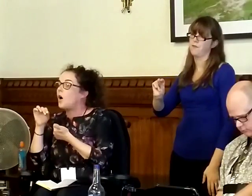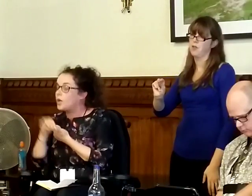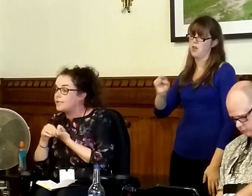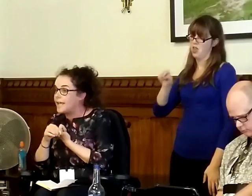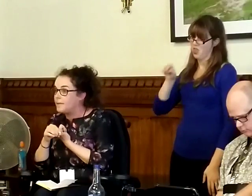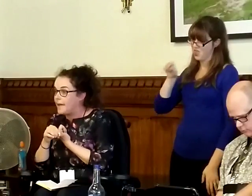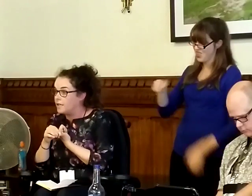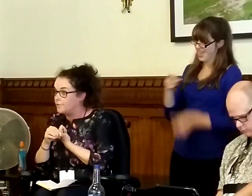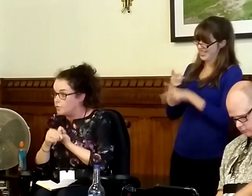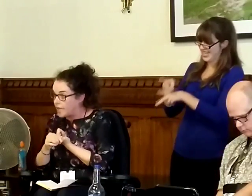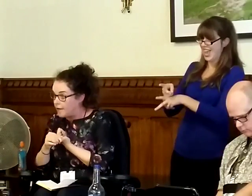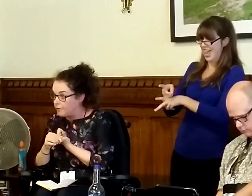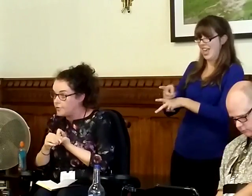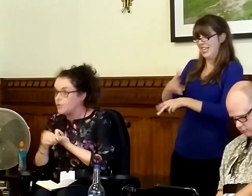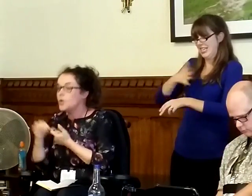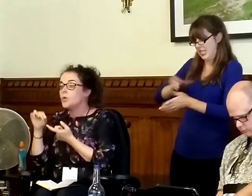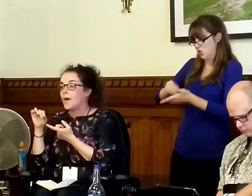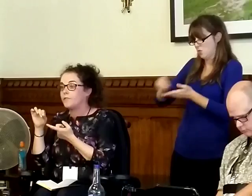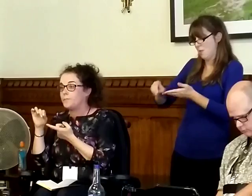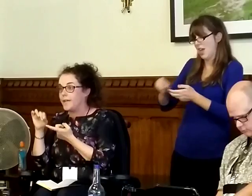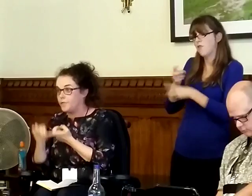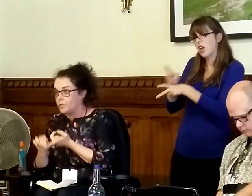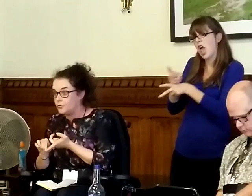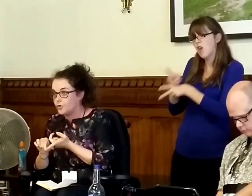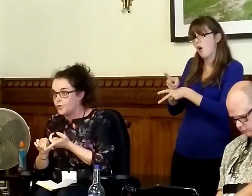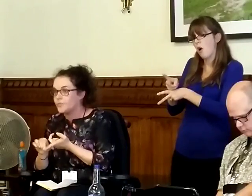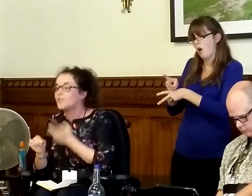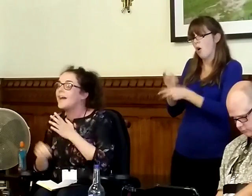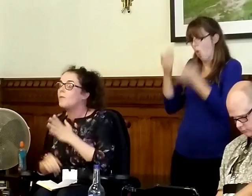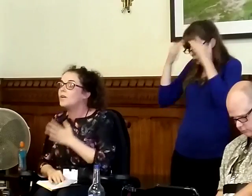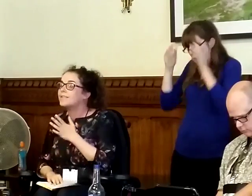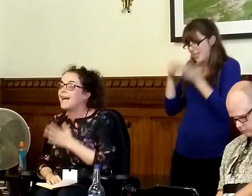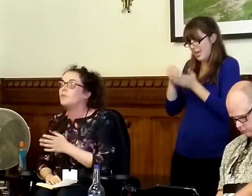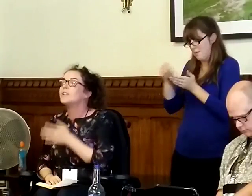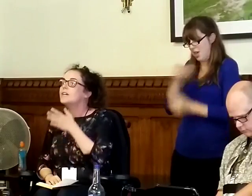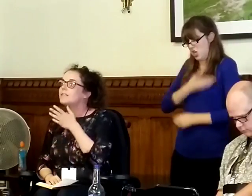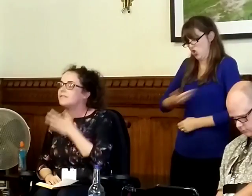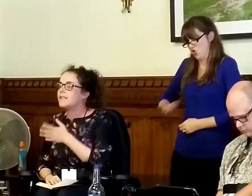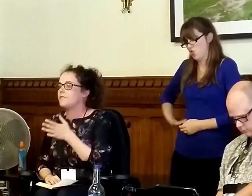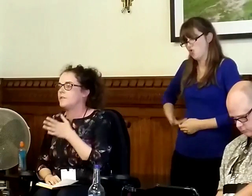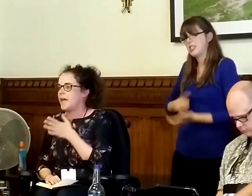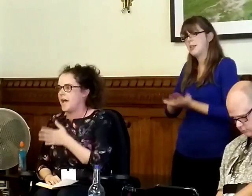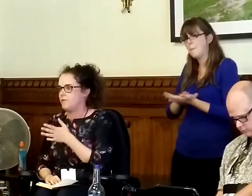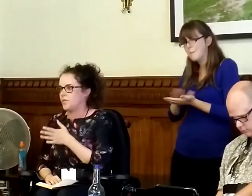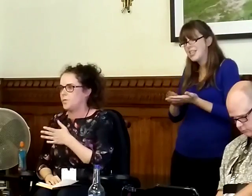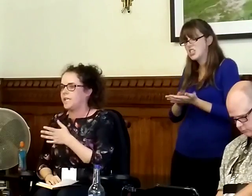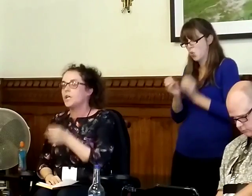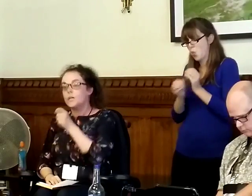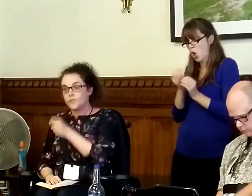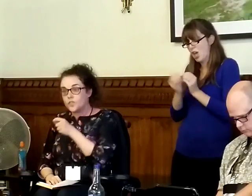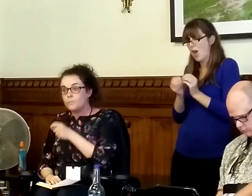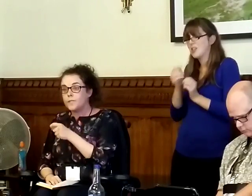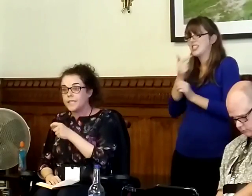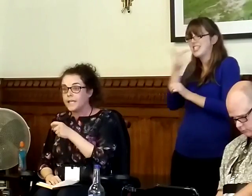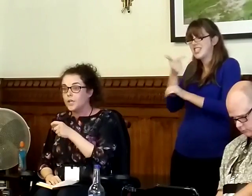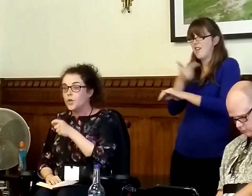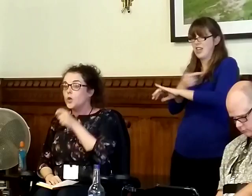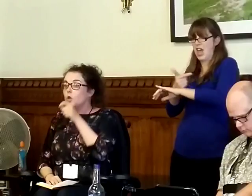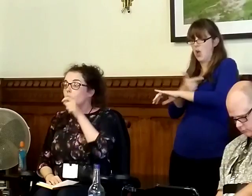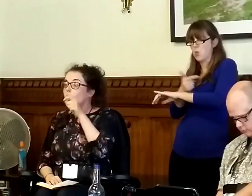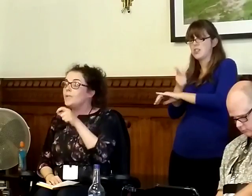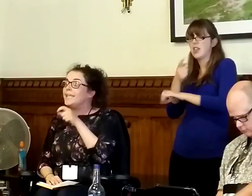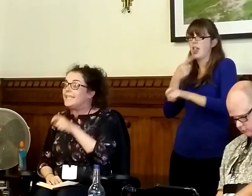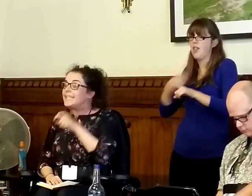to pay for the holiday pay of your carers. You have to pay for the insurance. So that works out 7 hours a week for